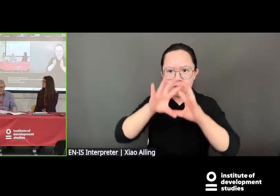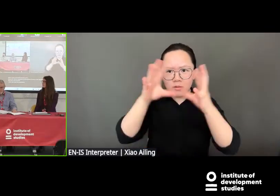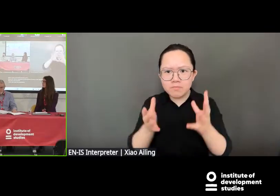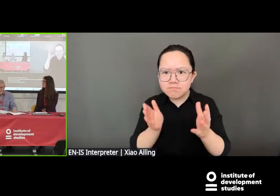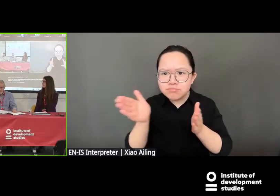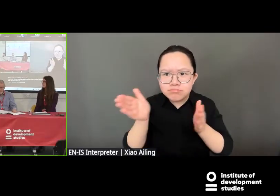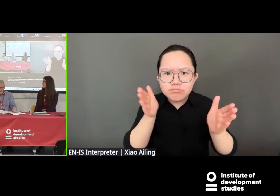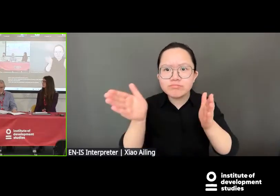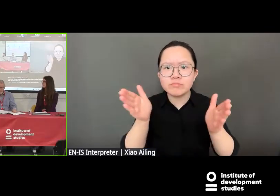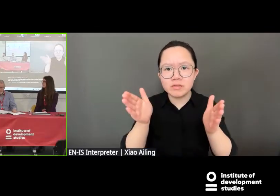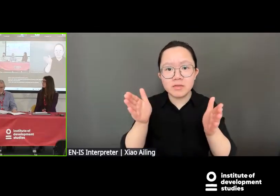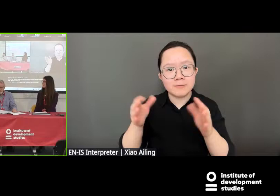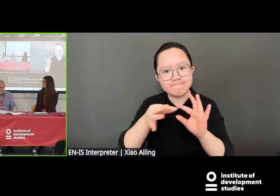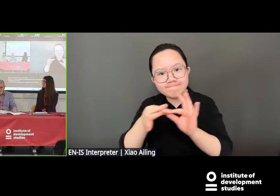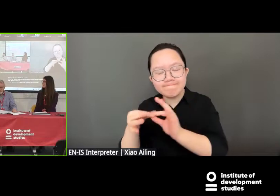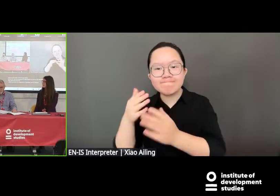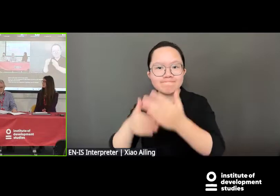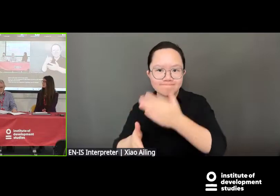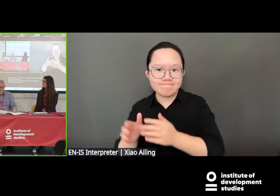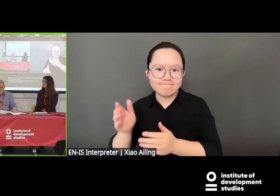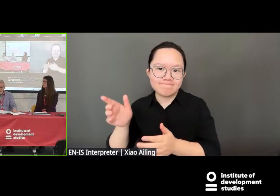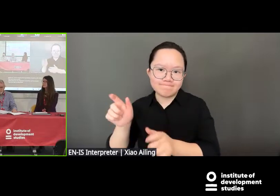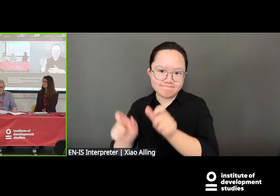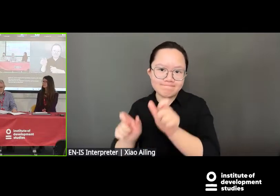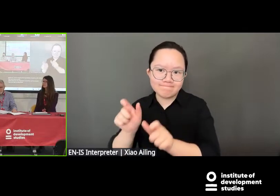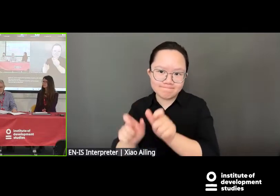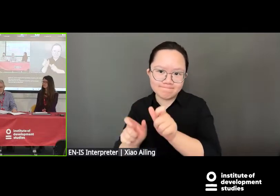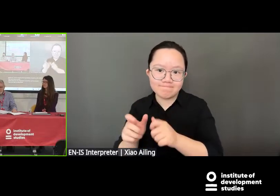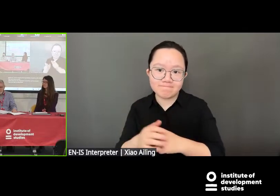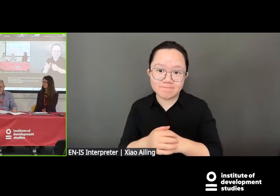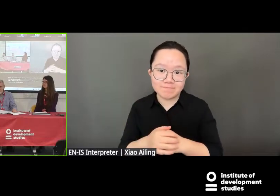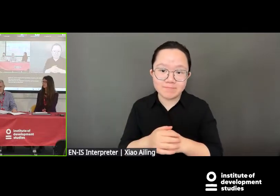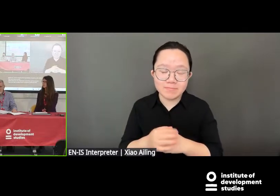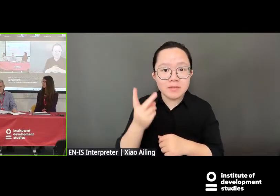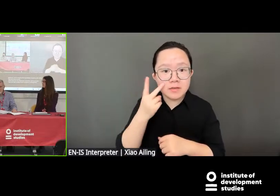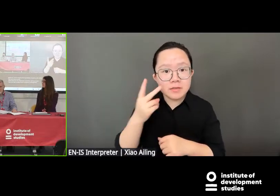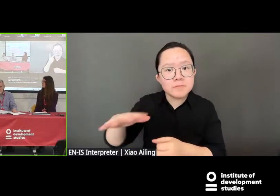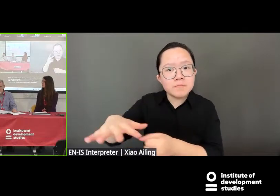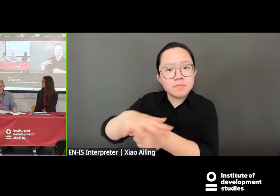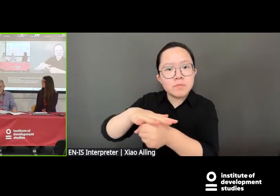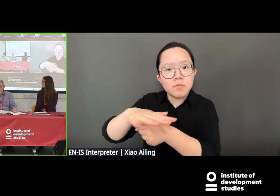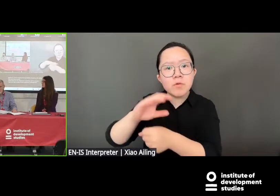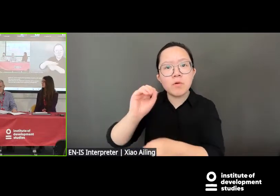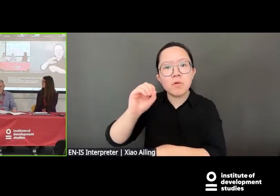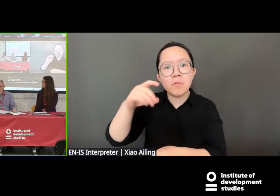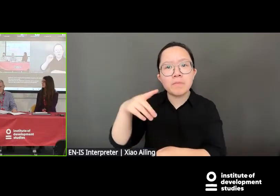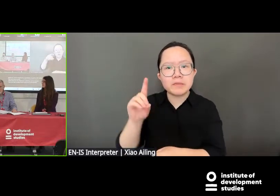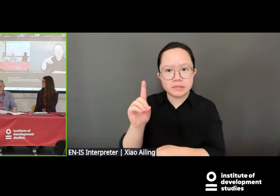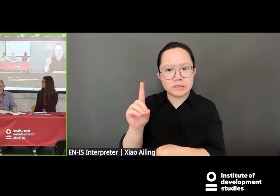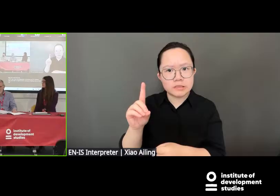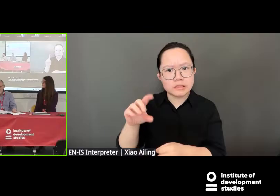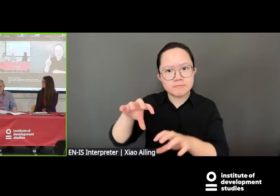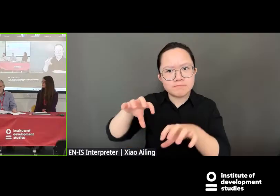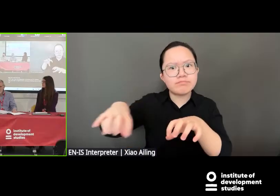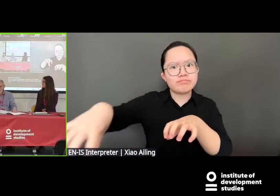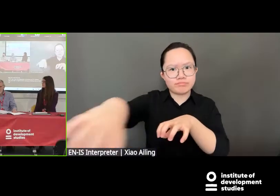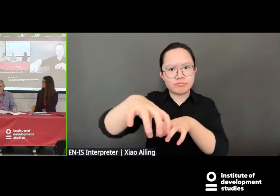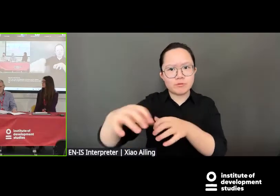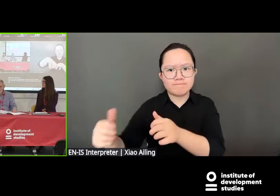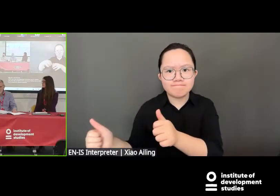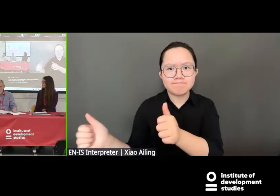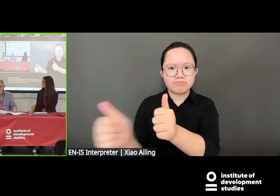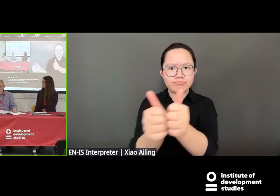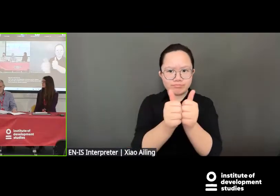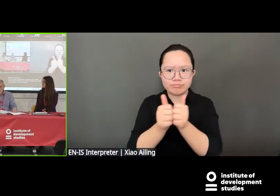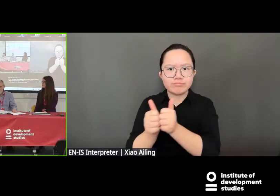compass. They have kept us aligned with the principle of nothing about us without us, and ensured that the programme remains grounded